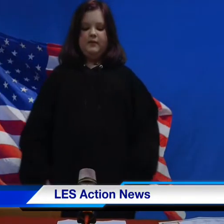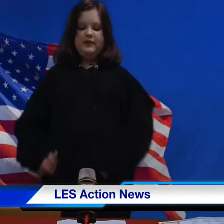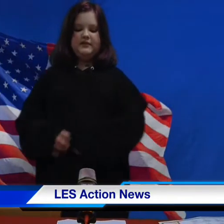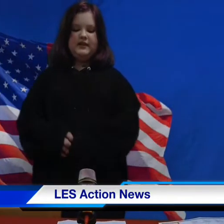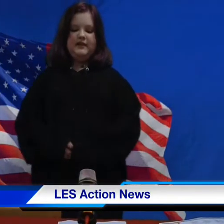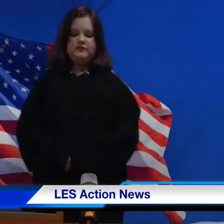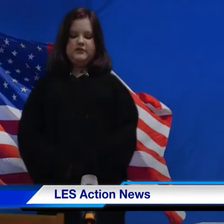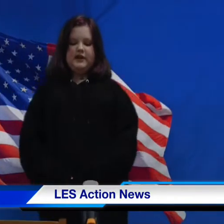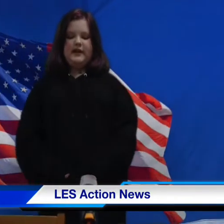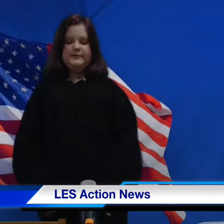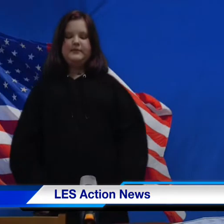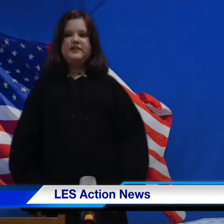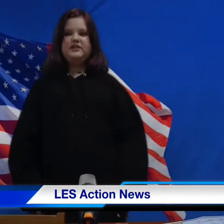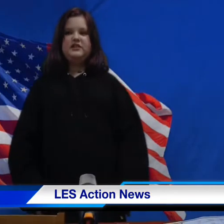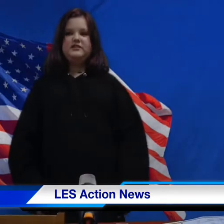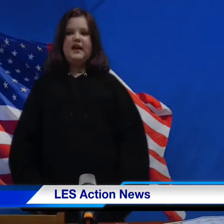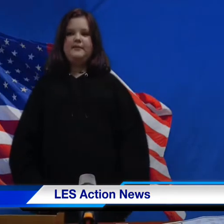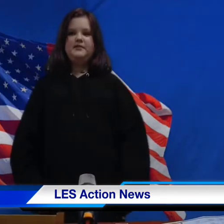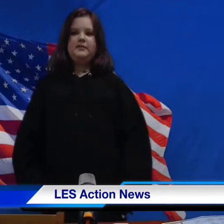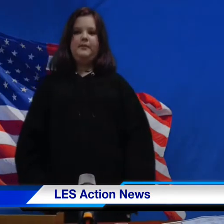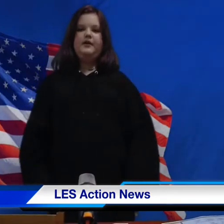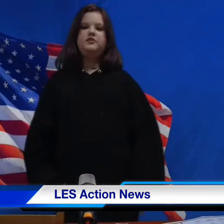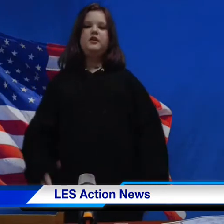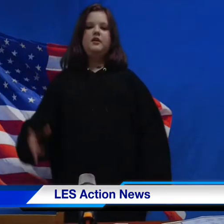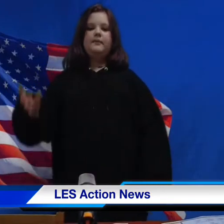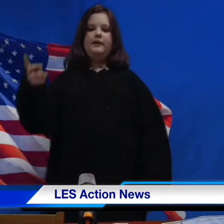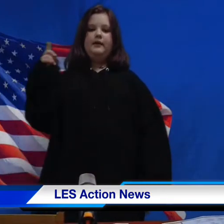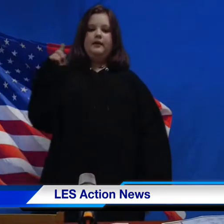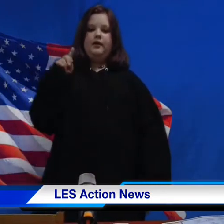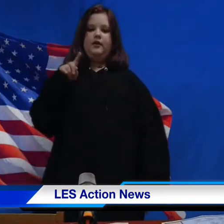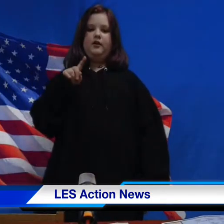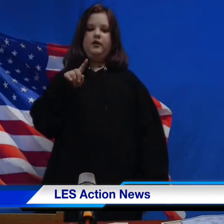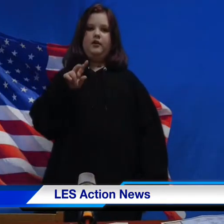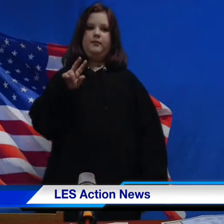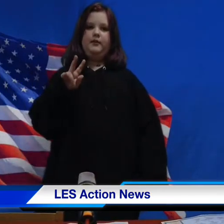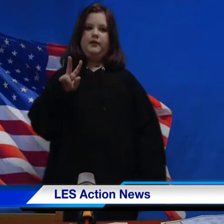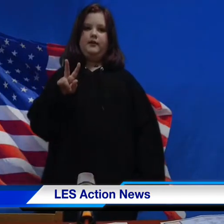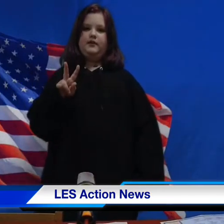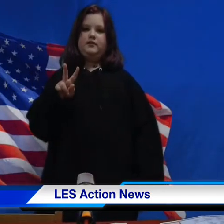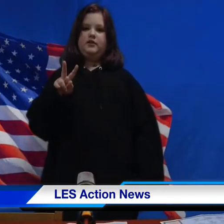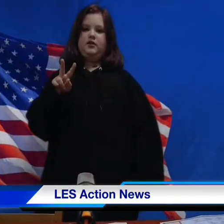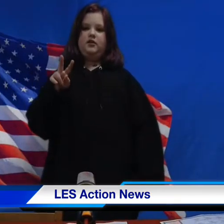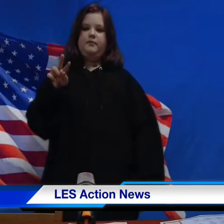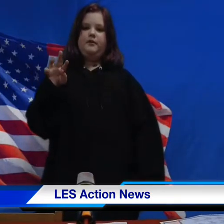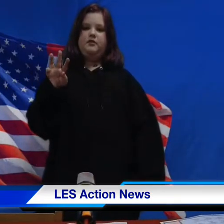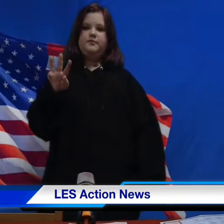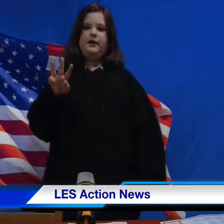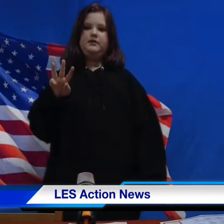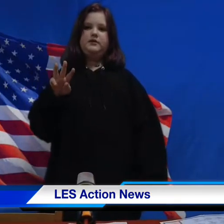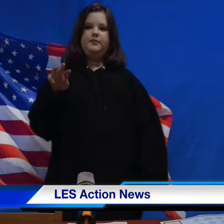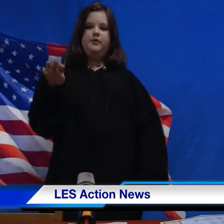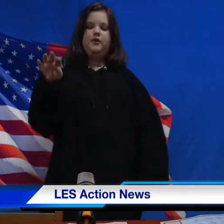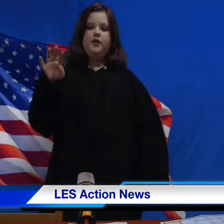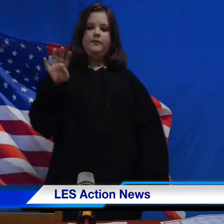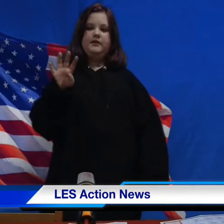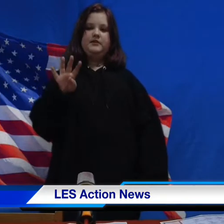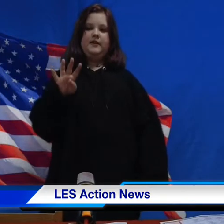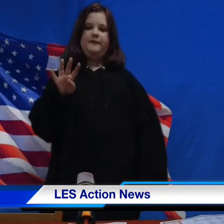Please stand as we say our expectations, habits, and pledge. Be a learner, be a listener, be responsible, be safe,